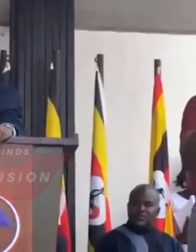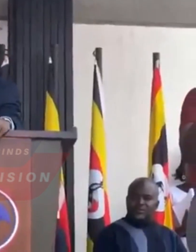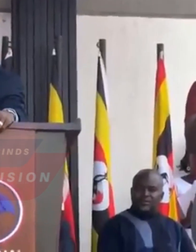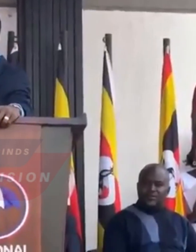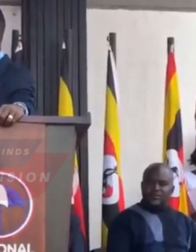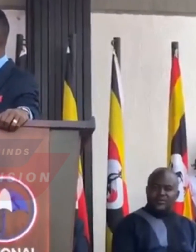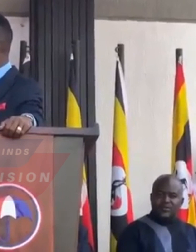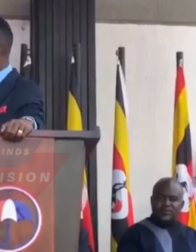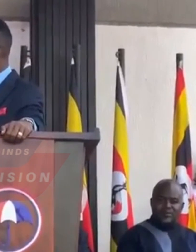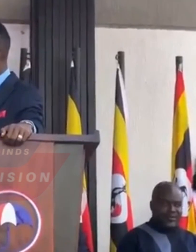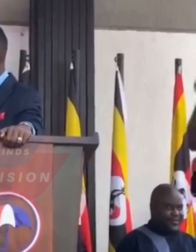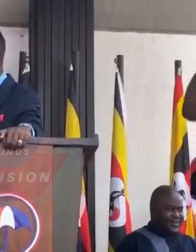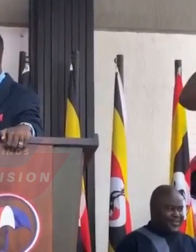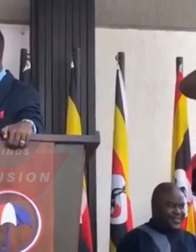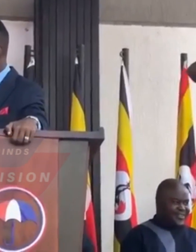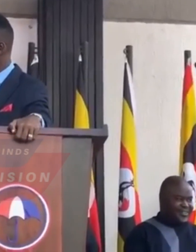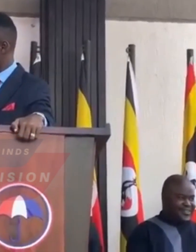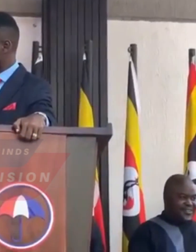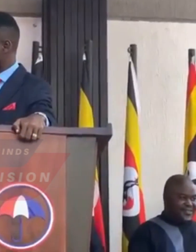ngawakuwanise nida.